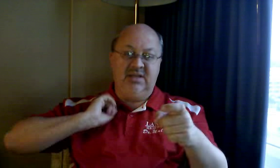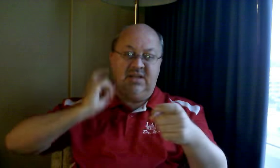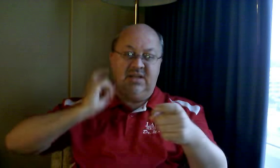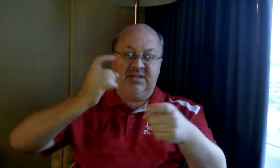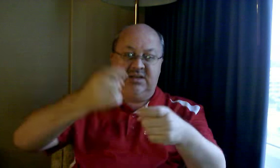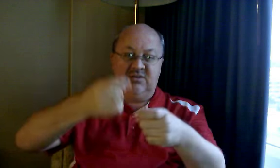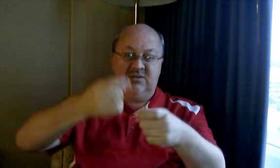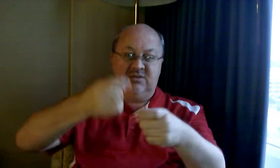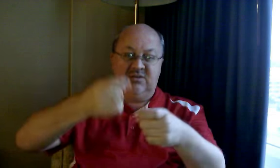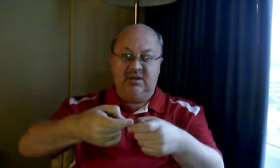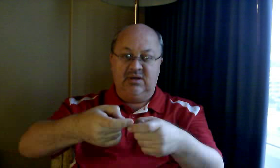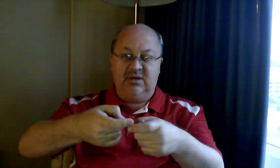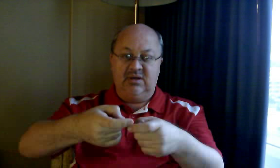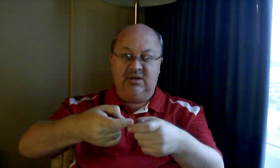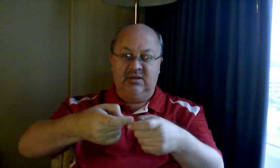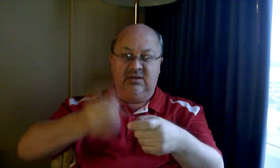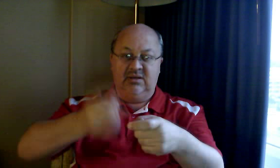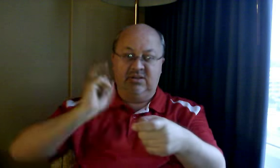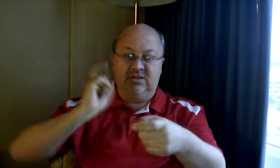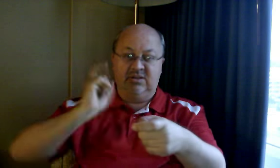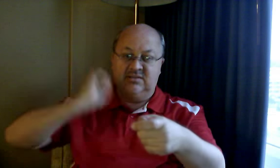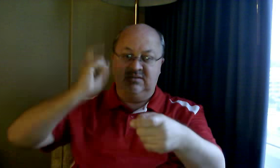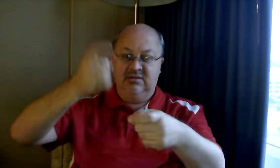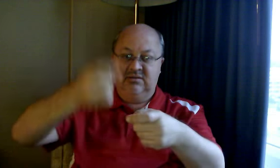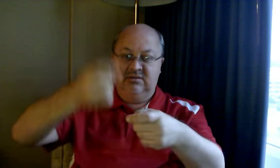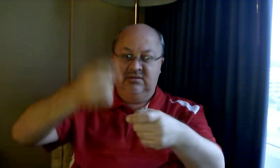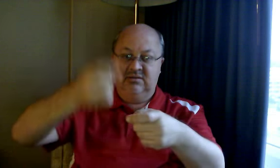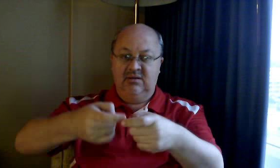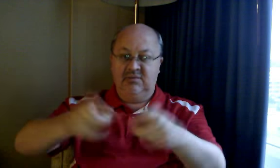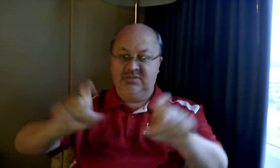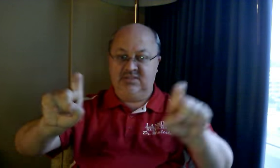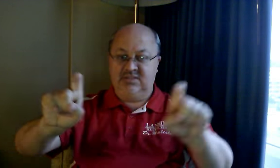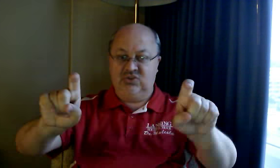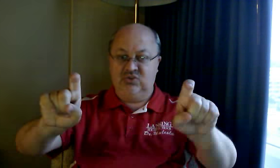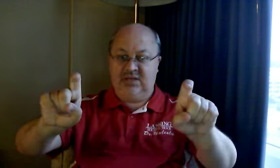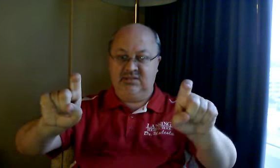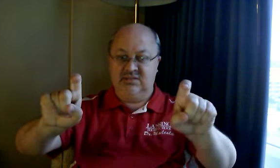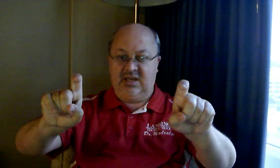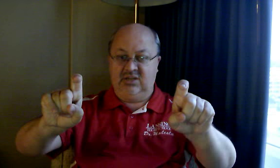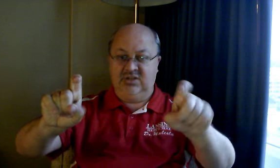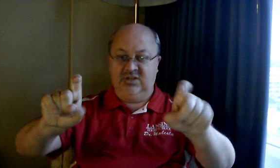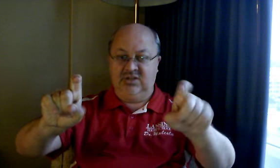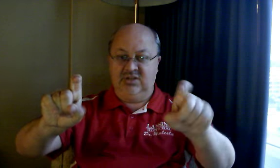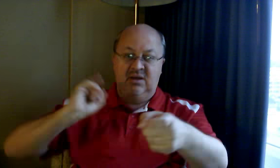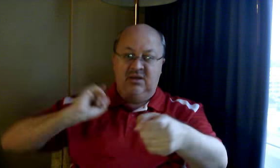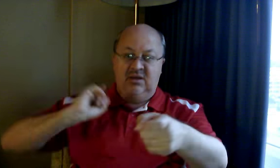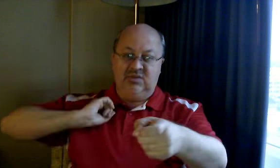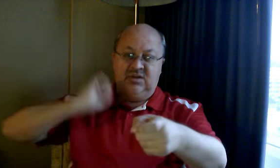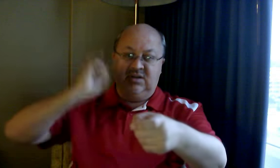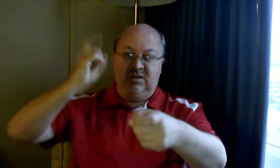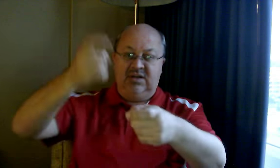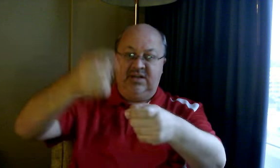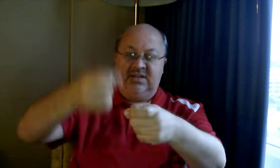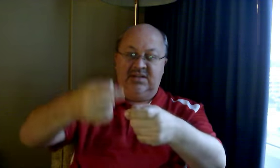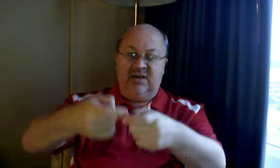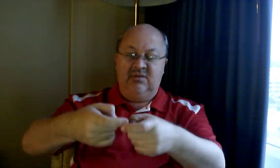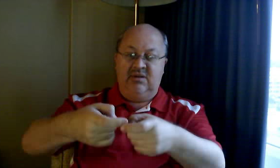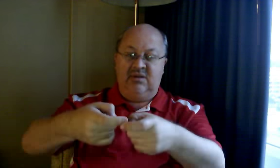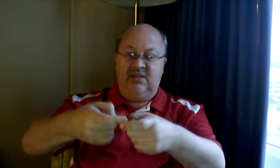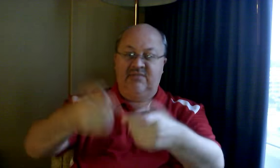connect it down to just like this. Almost looks like 2 X's actually. So you connect it down, and if I had